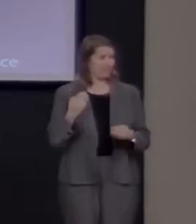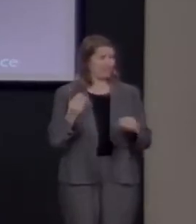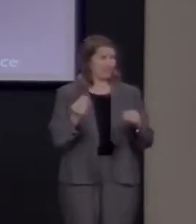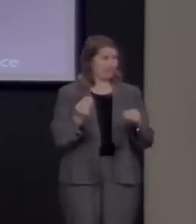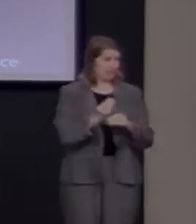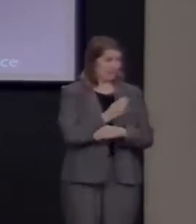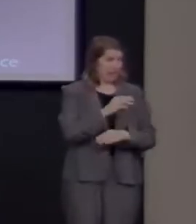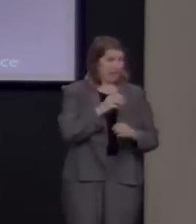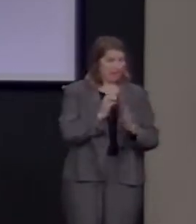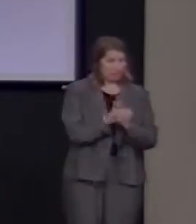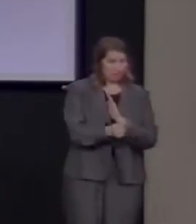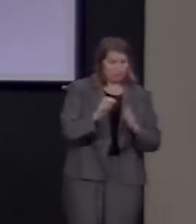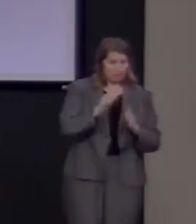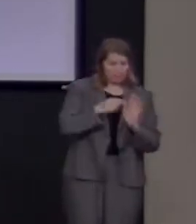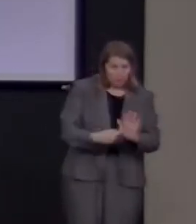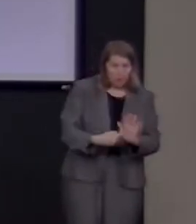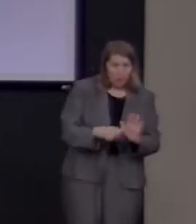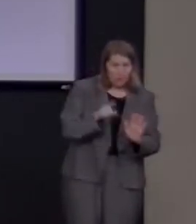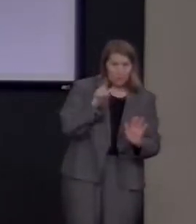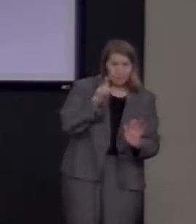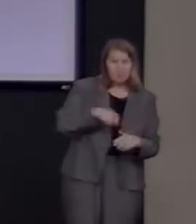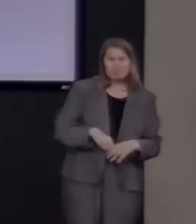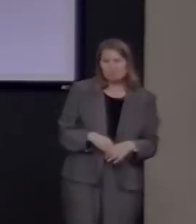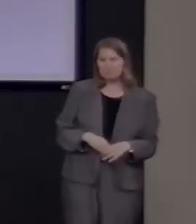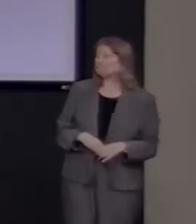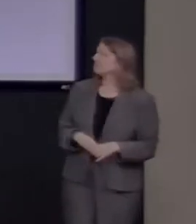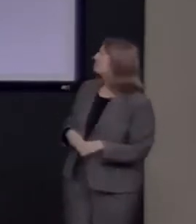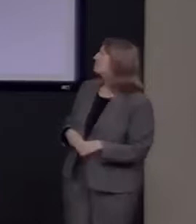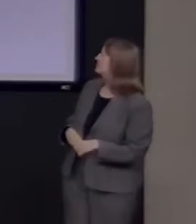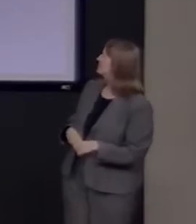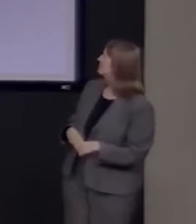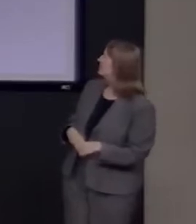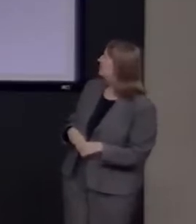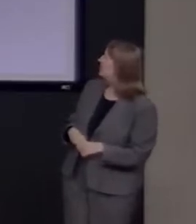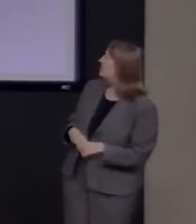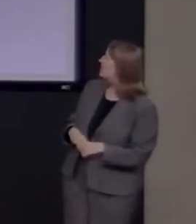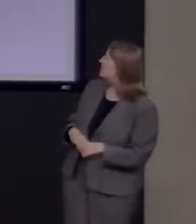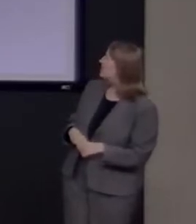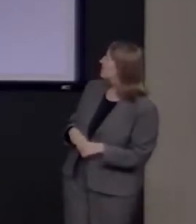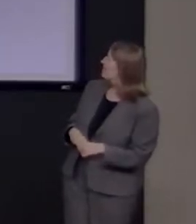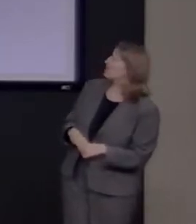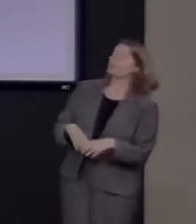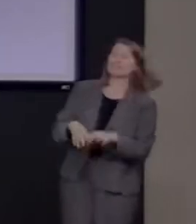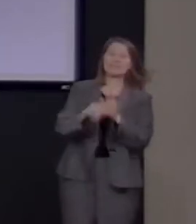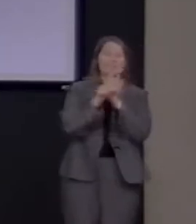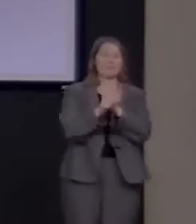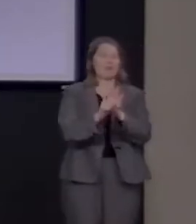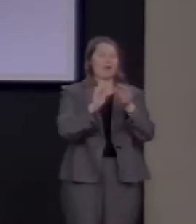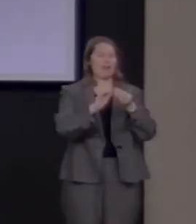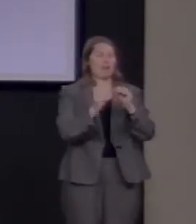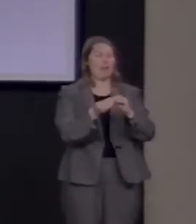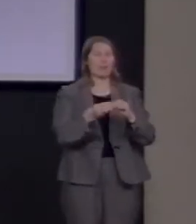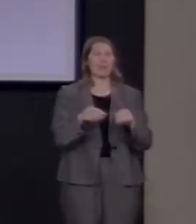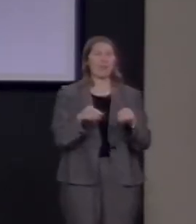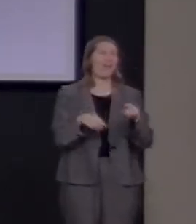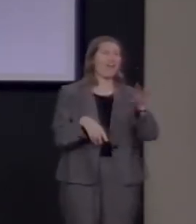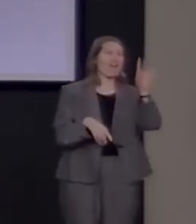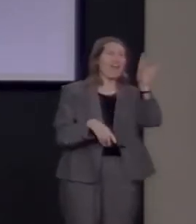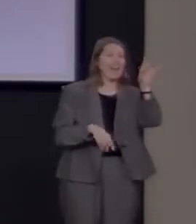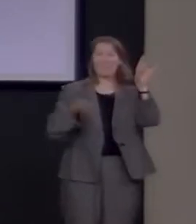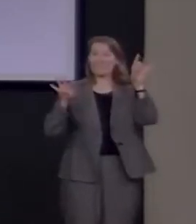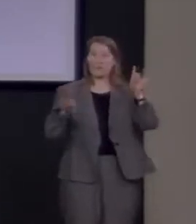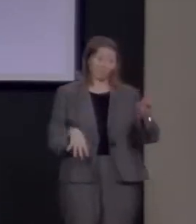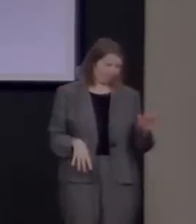math skills? So what Stephanie found was that, first of all, this symbolic number discrimination